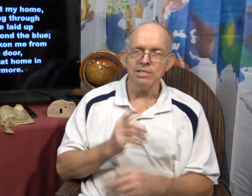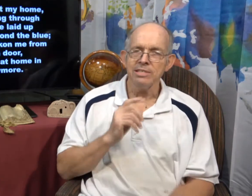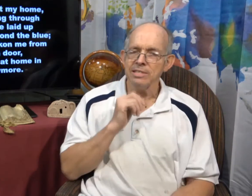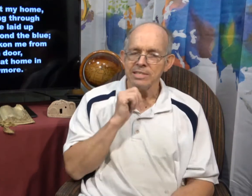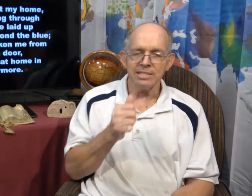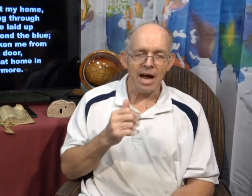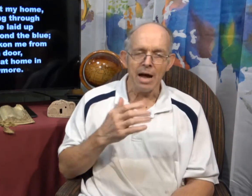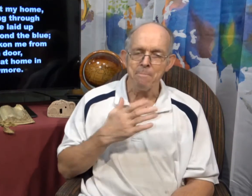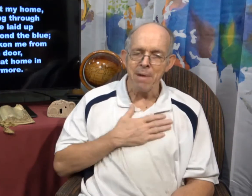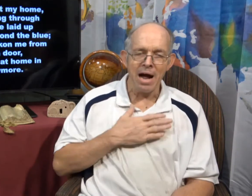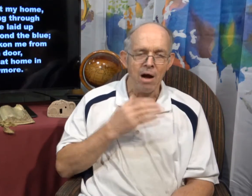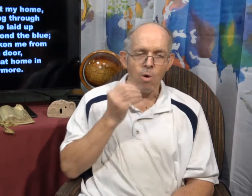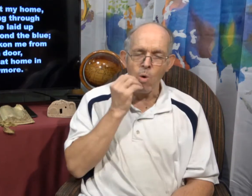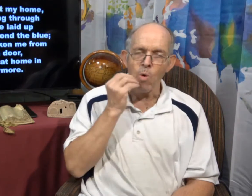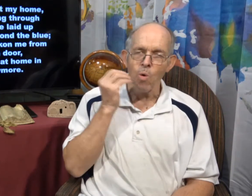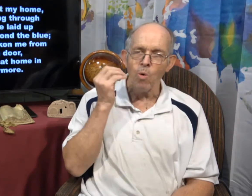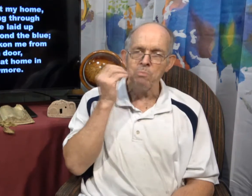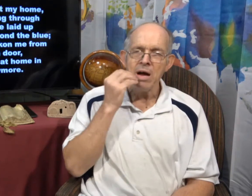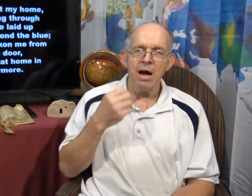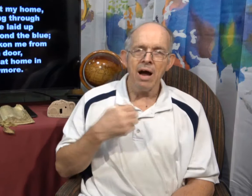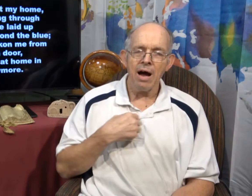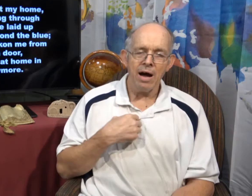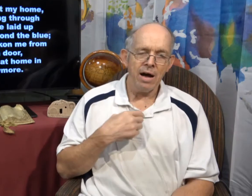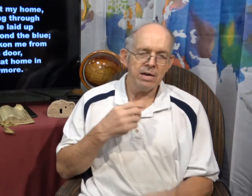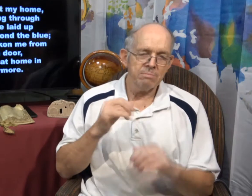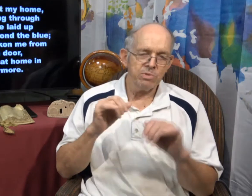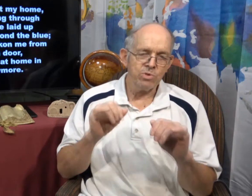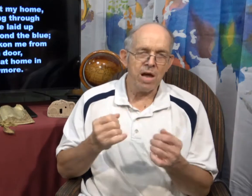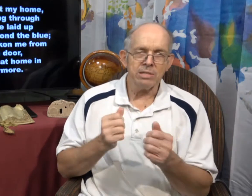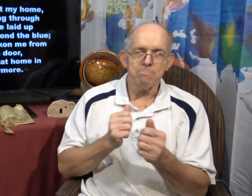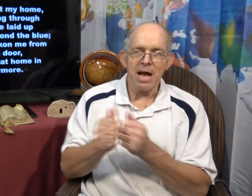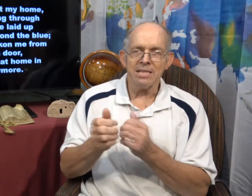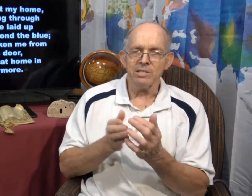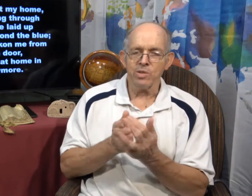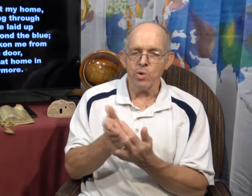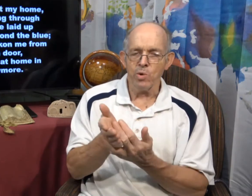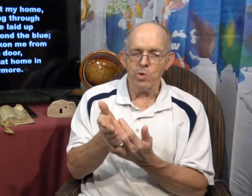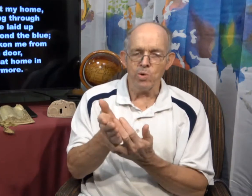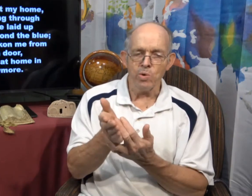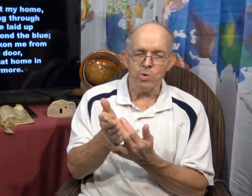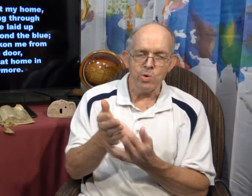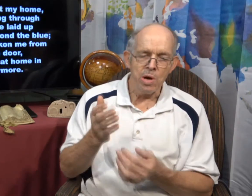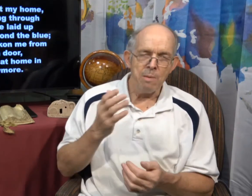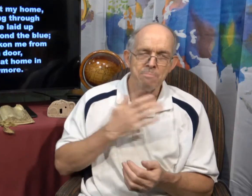world is not my home. I'm just passing